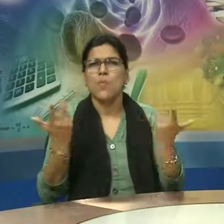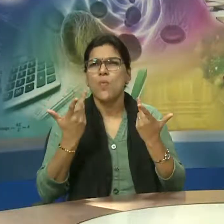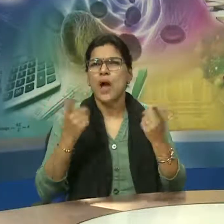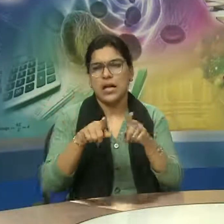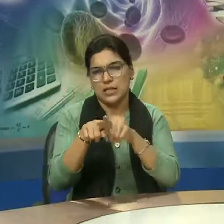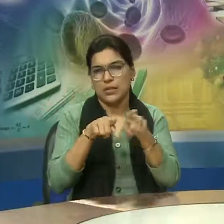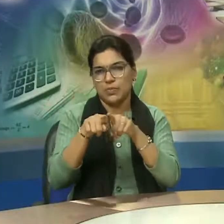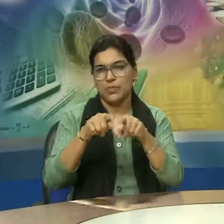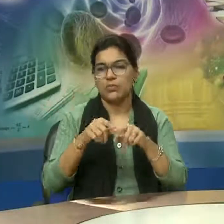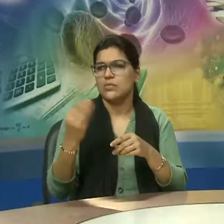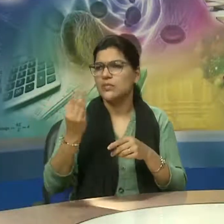the society.